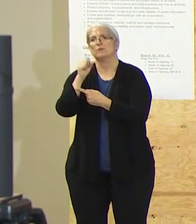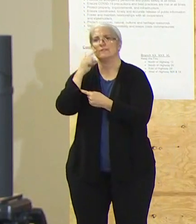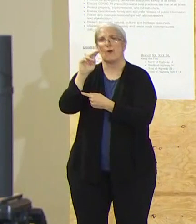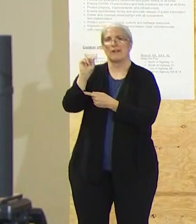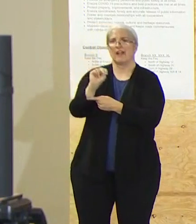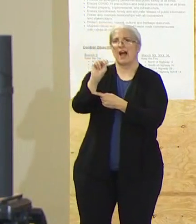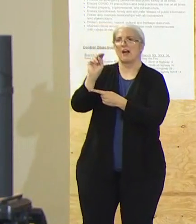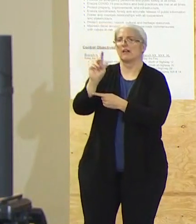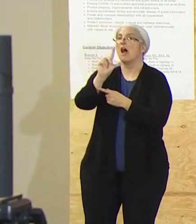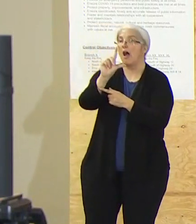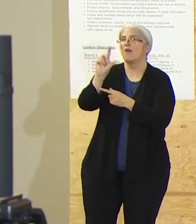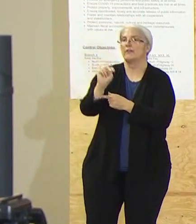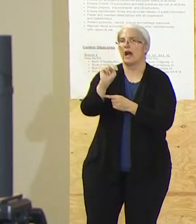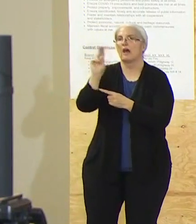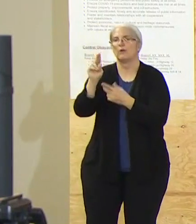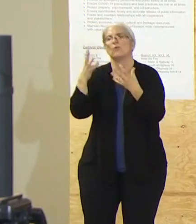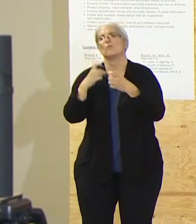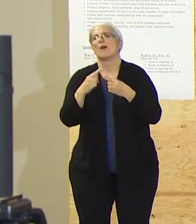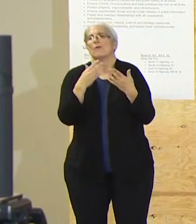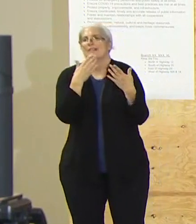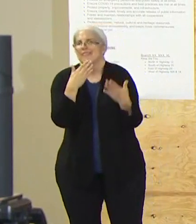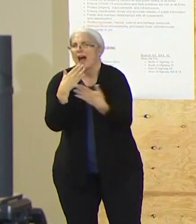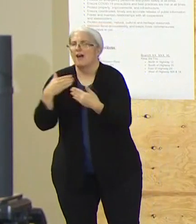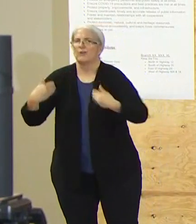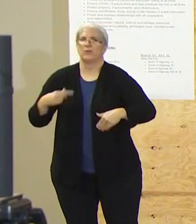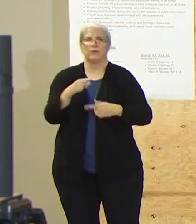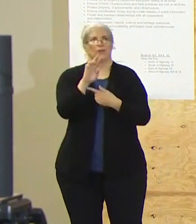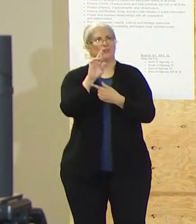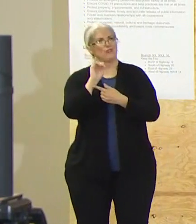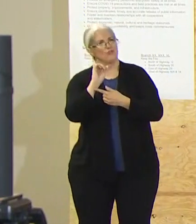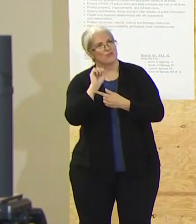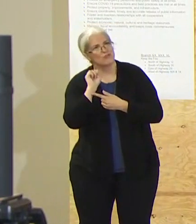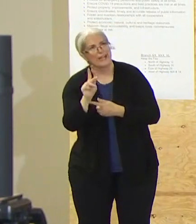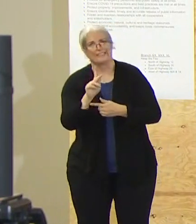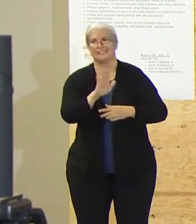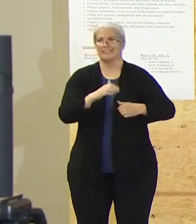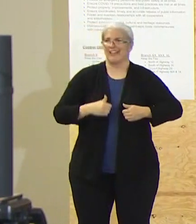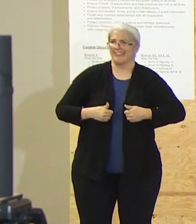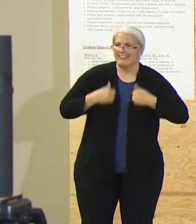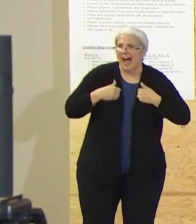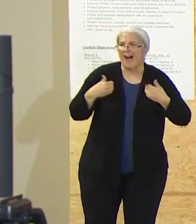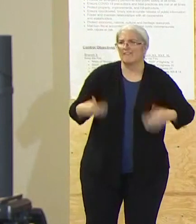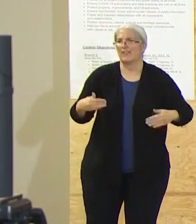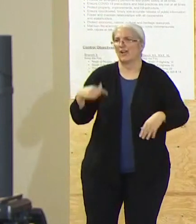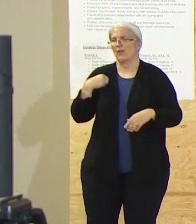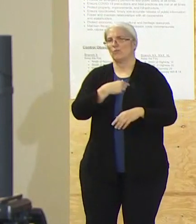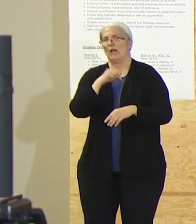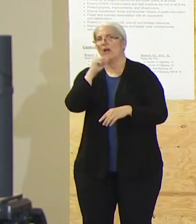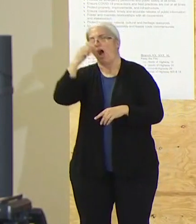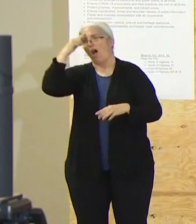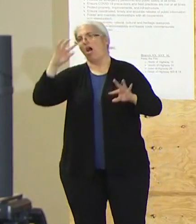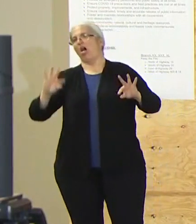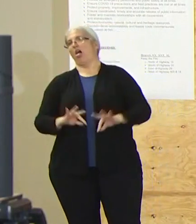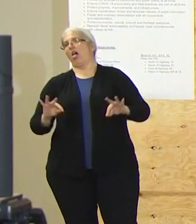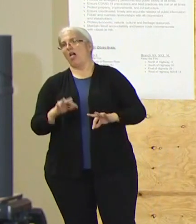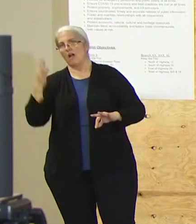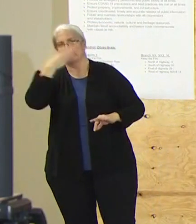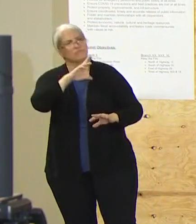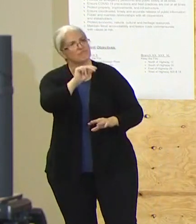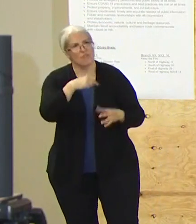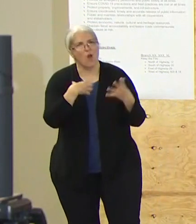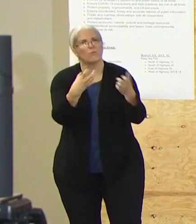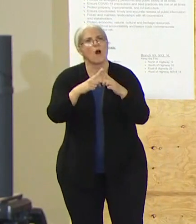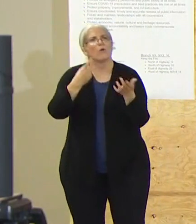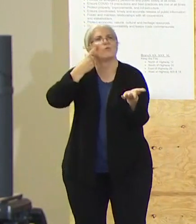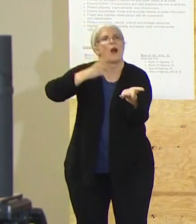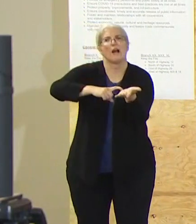lives on the line. And also thank you, and it's not lost on any of us, thank you for also doing this and